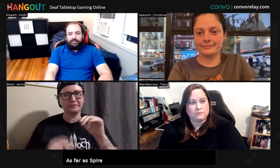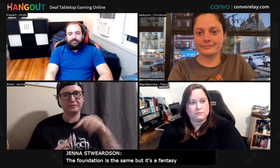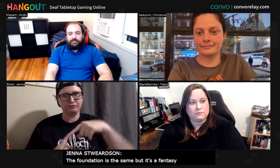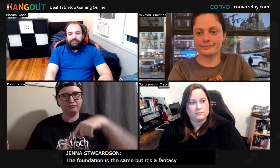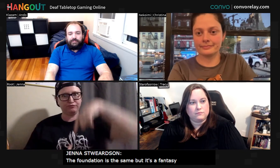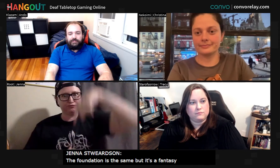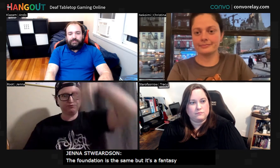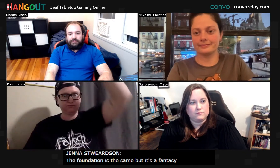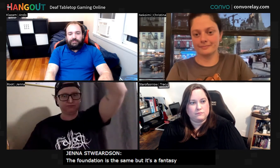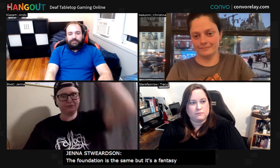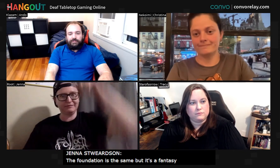that's built